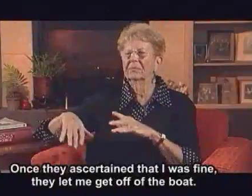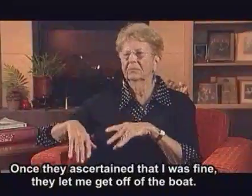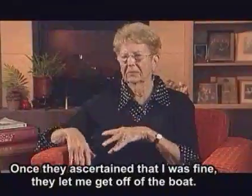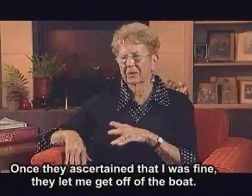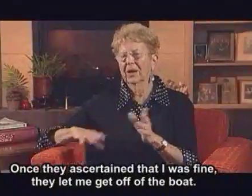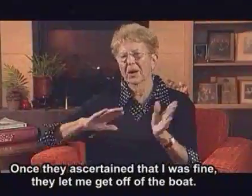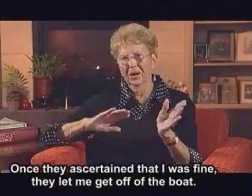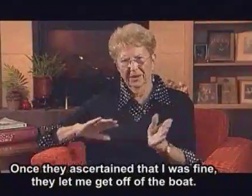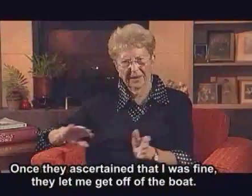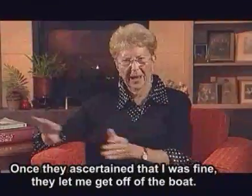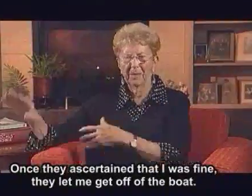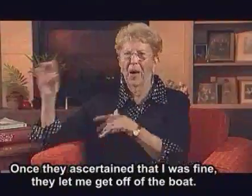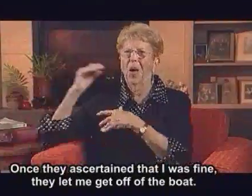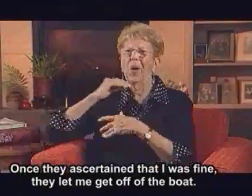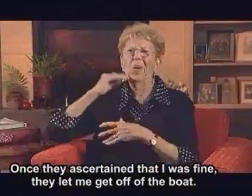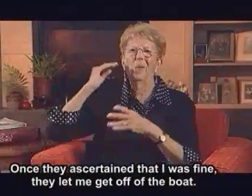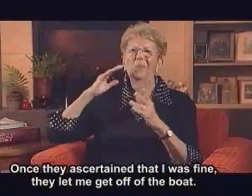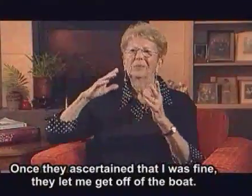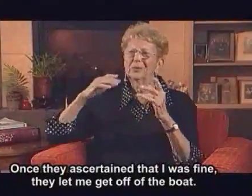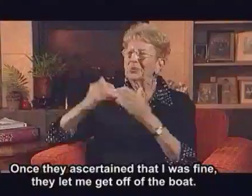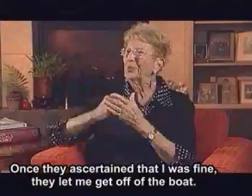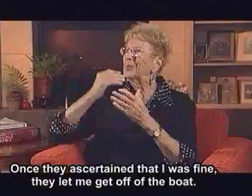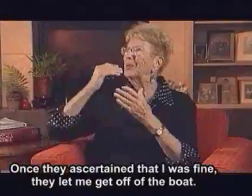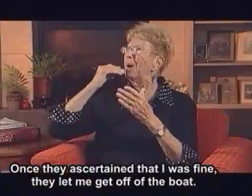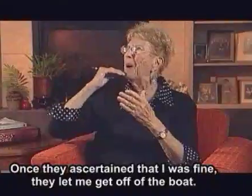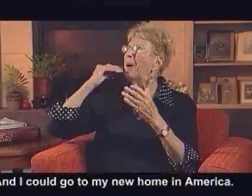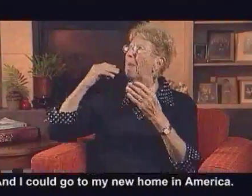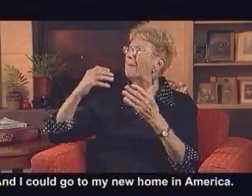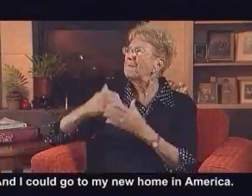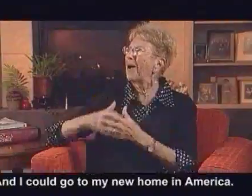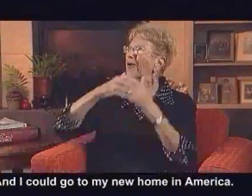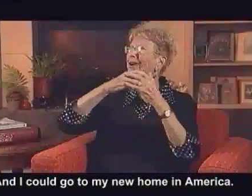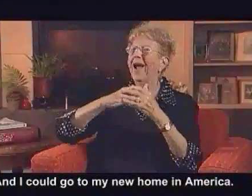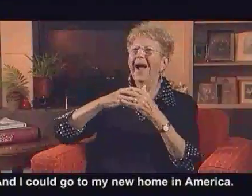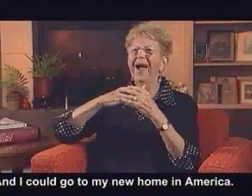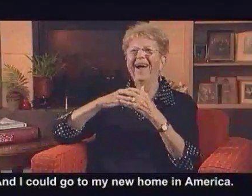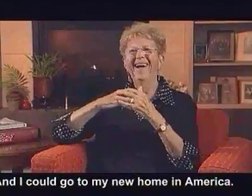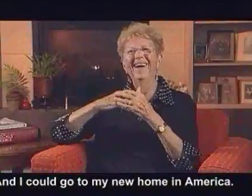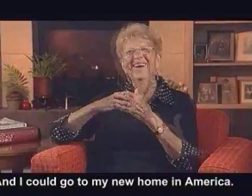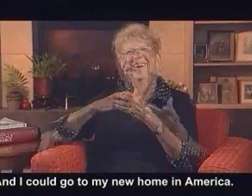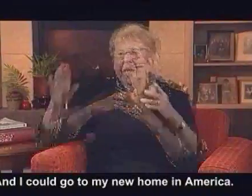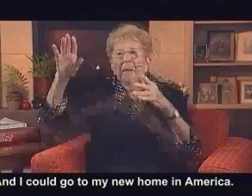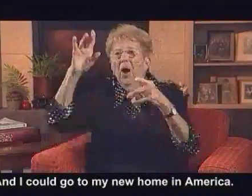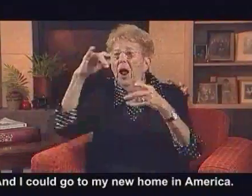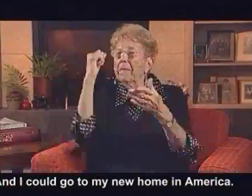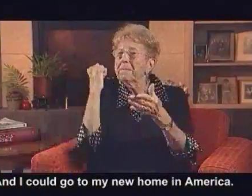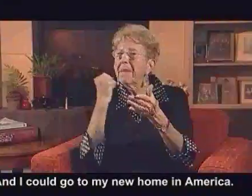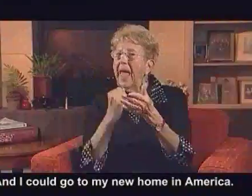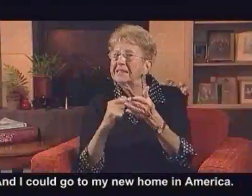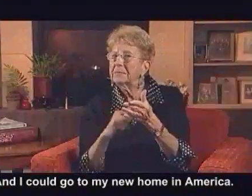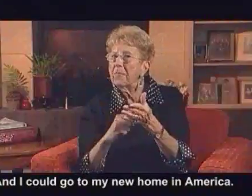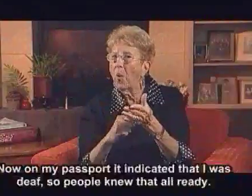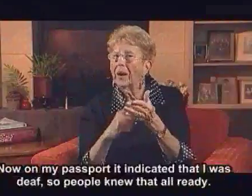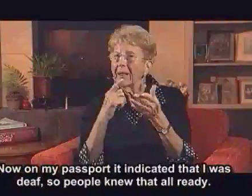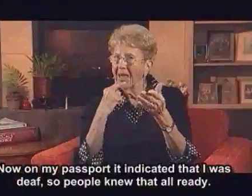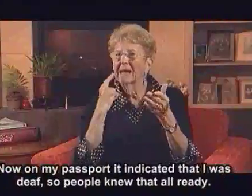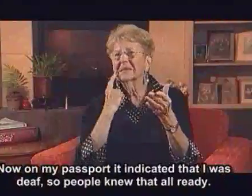they ascertained that I was fine, they let me get off the boat, and I could go to my new home in America. Now on